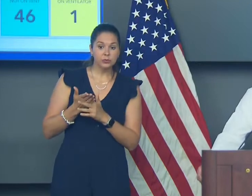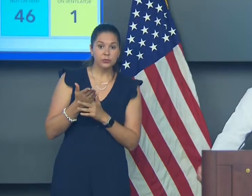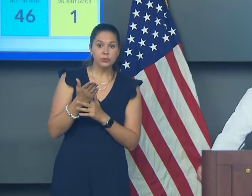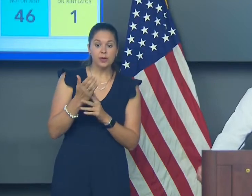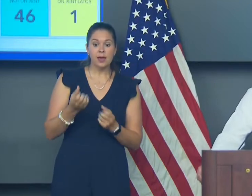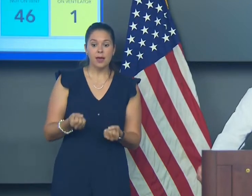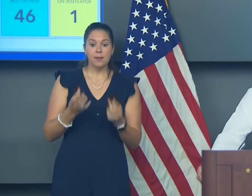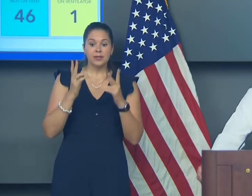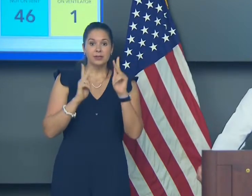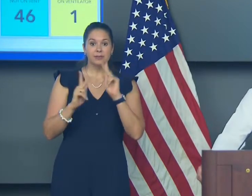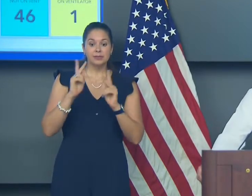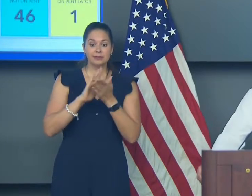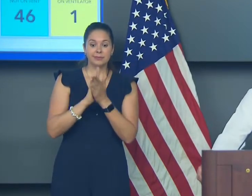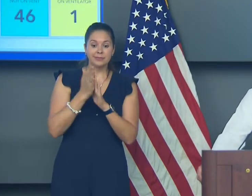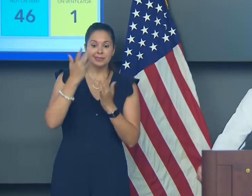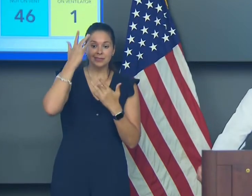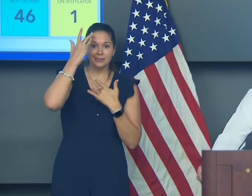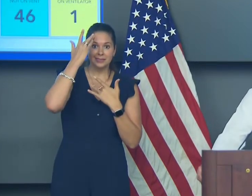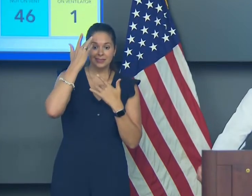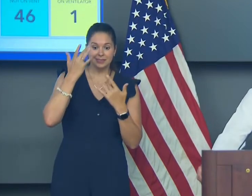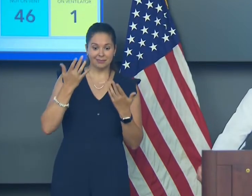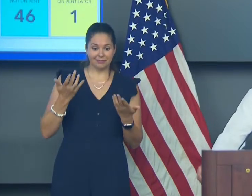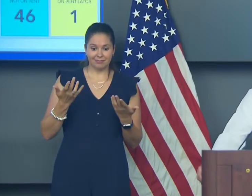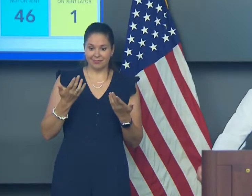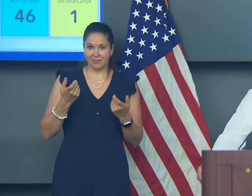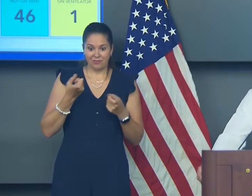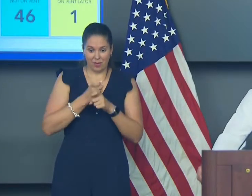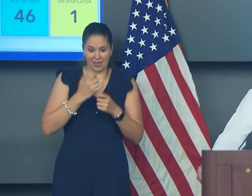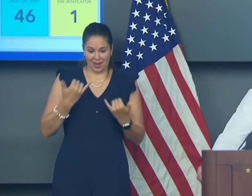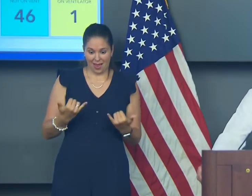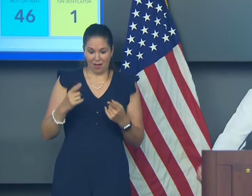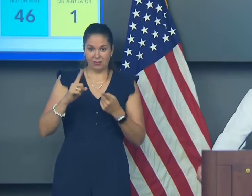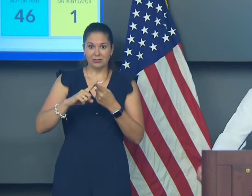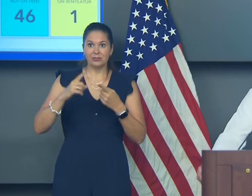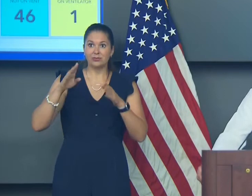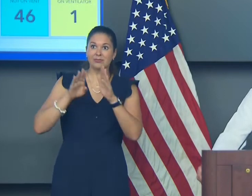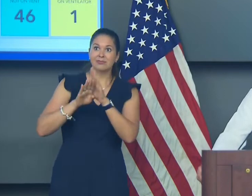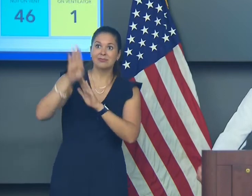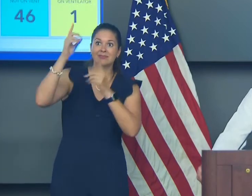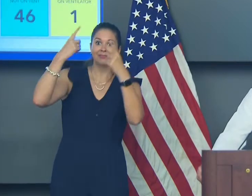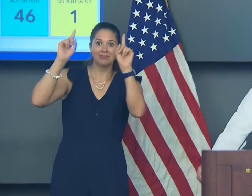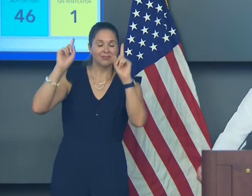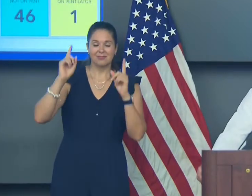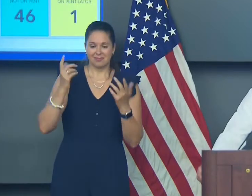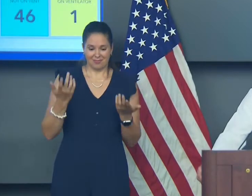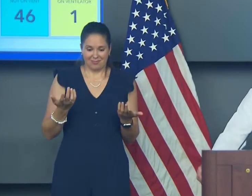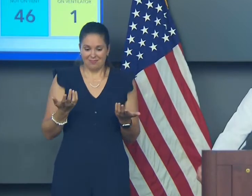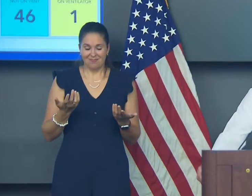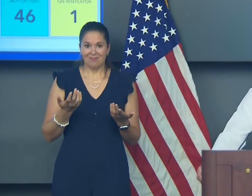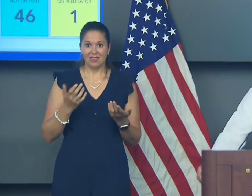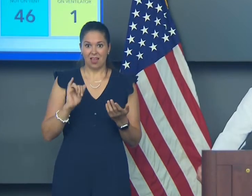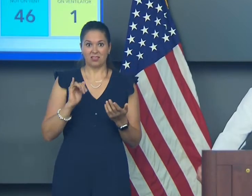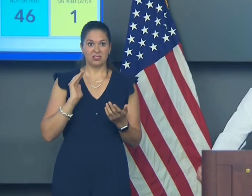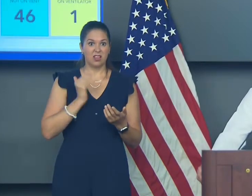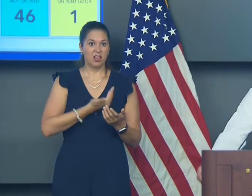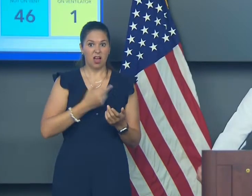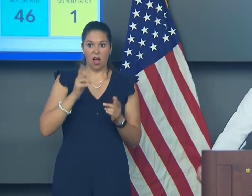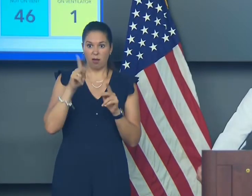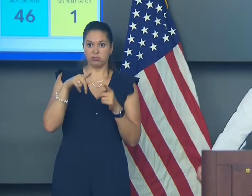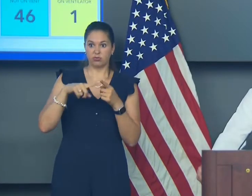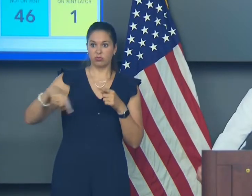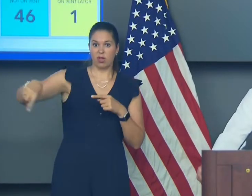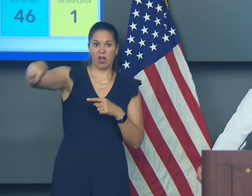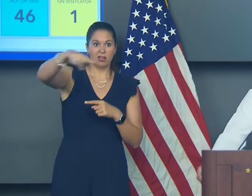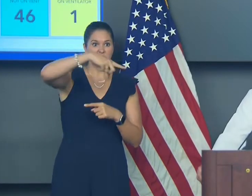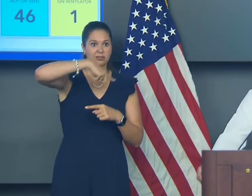and how many people get sick between now and then, how many people die between now and then, is largely going to be up to us. But I do have